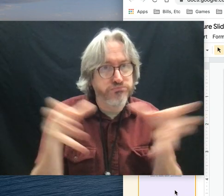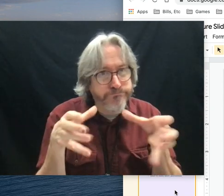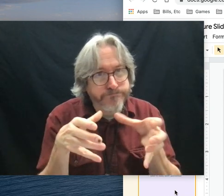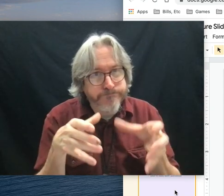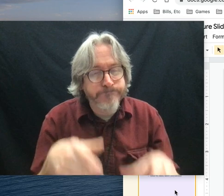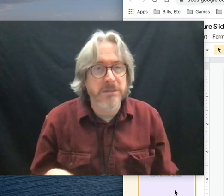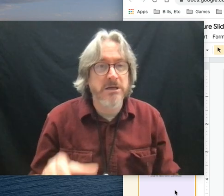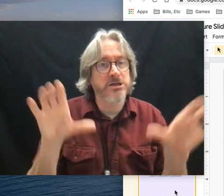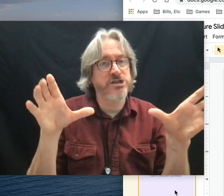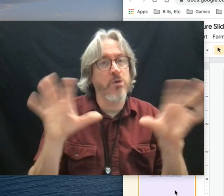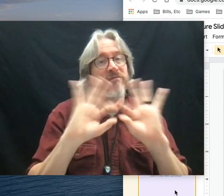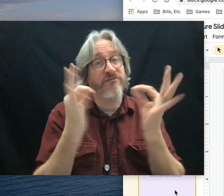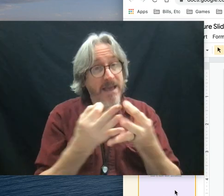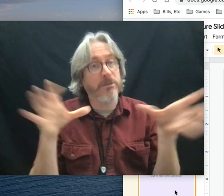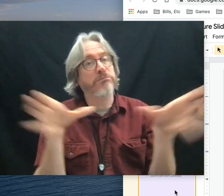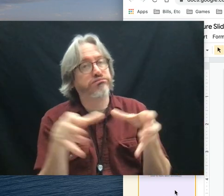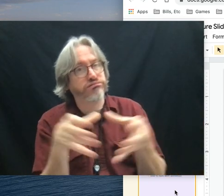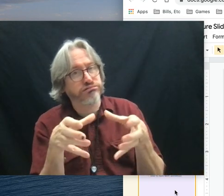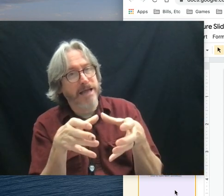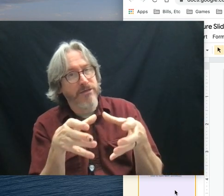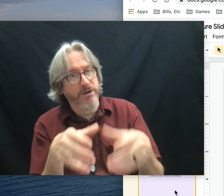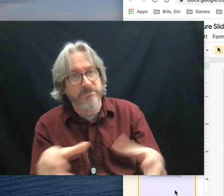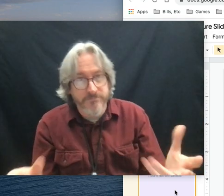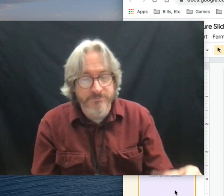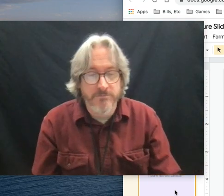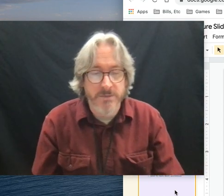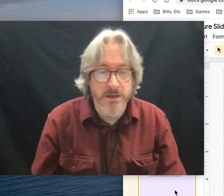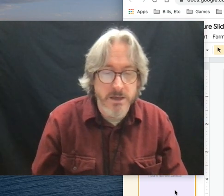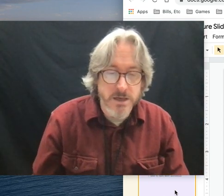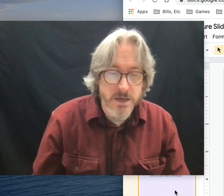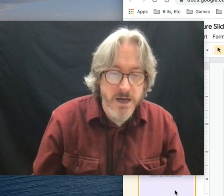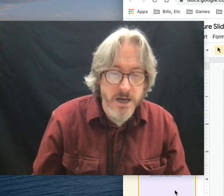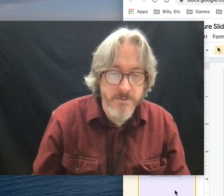days, so family gathering.